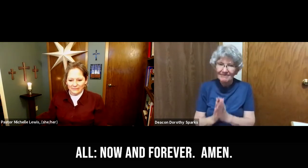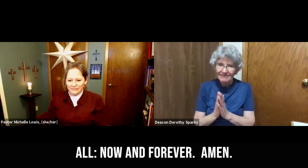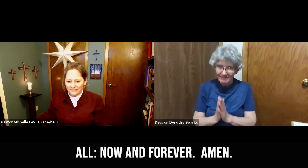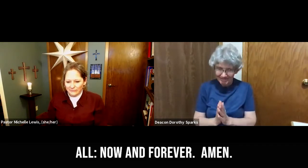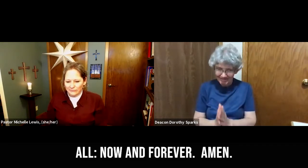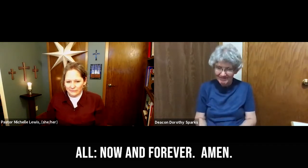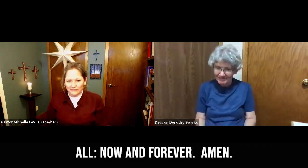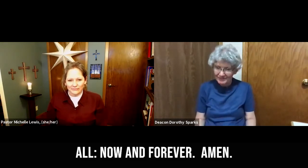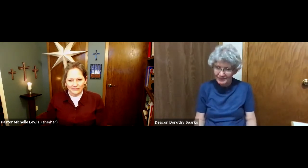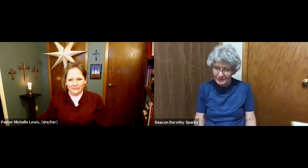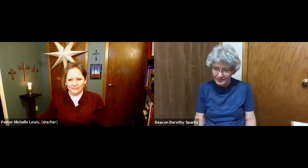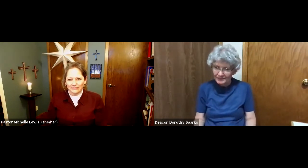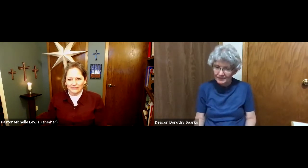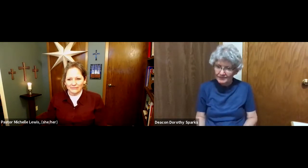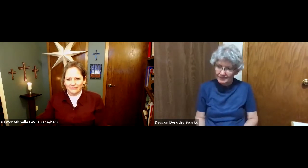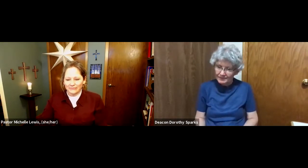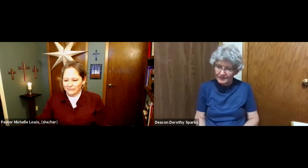Amen.